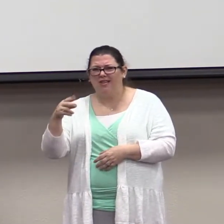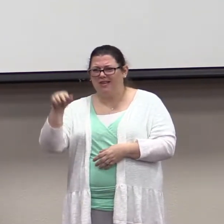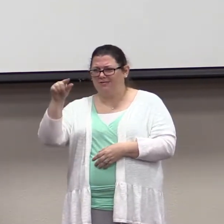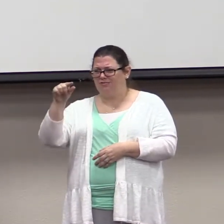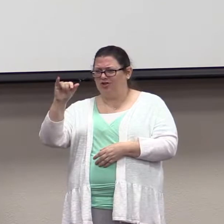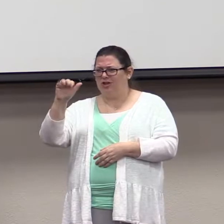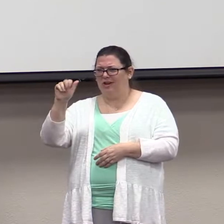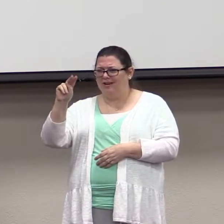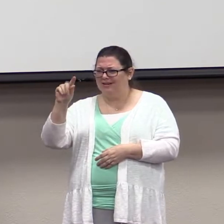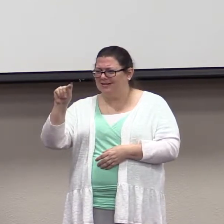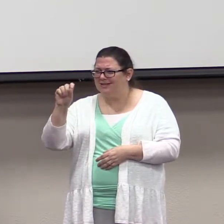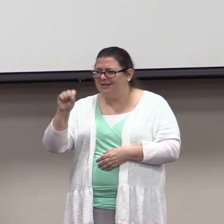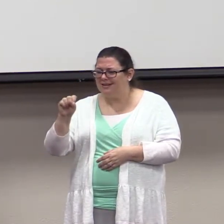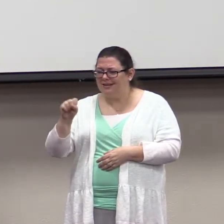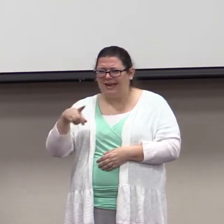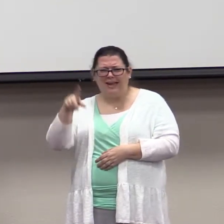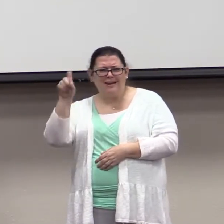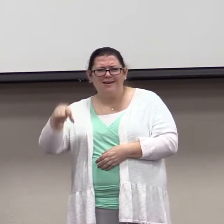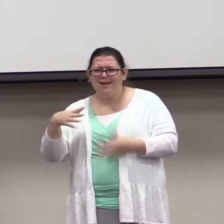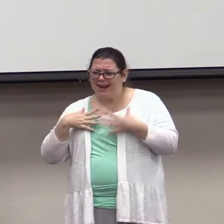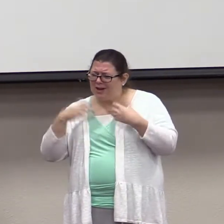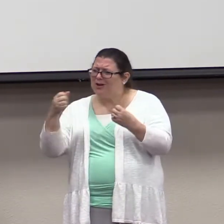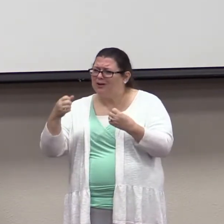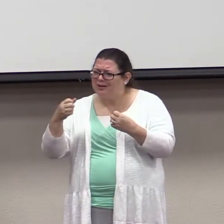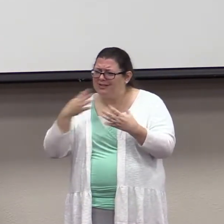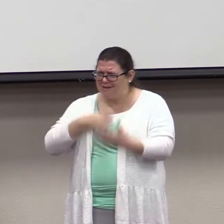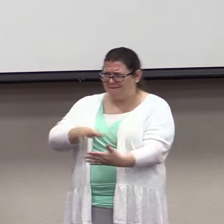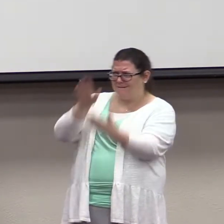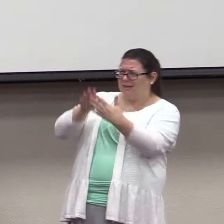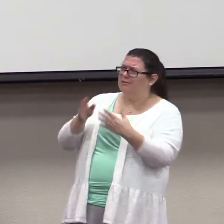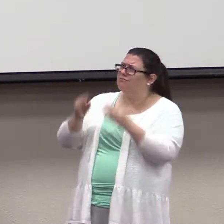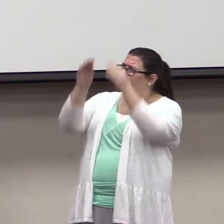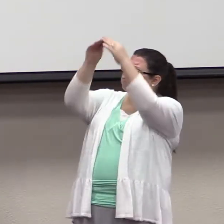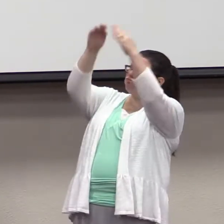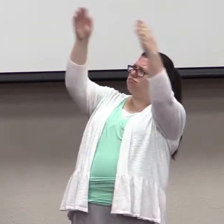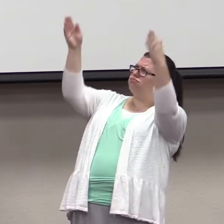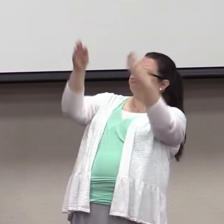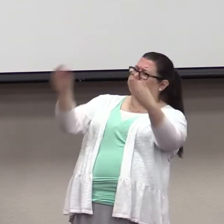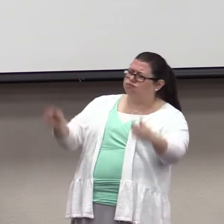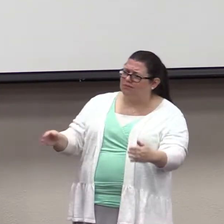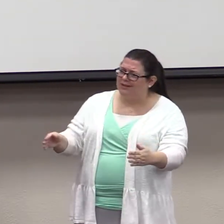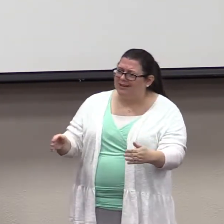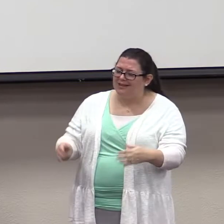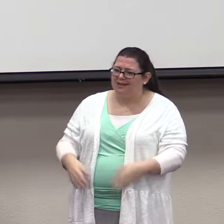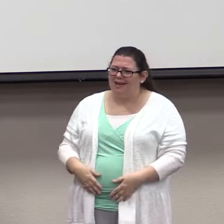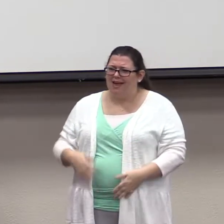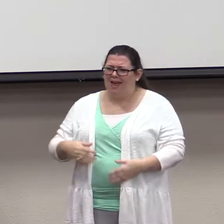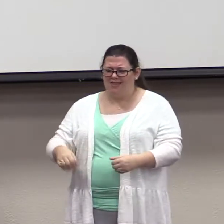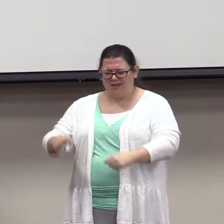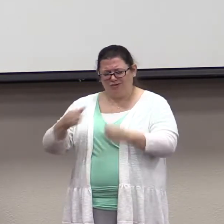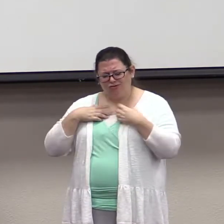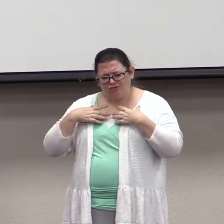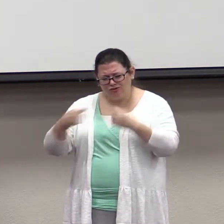that he needed courage as he went to go face those giants of men and the fortified cities that they had built?